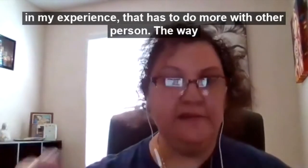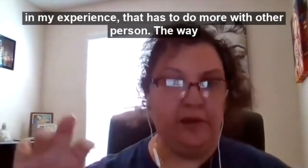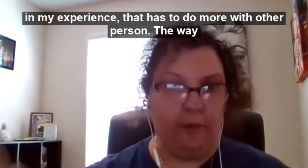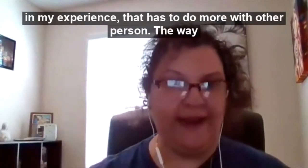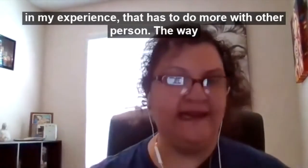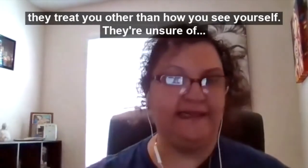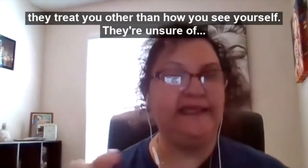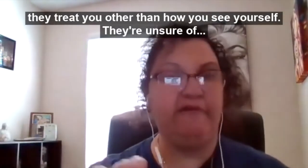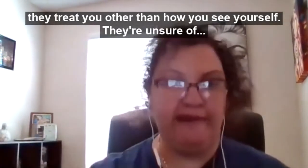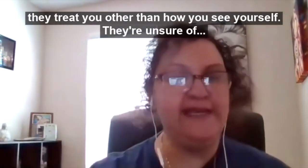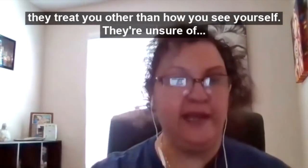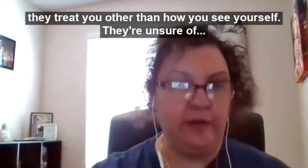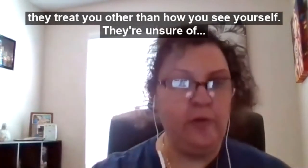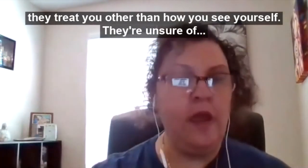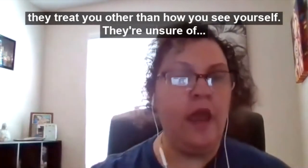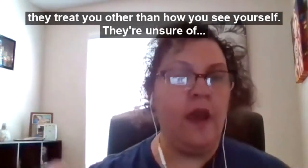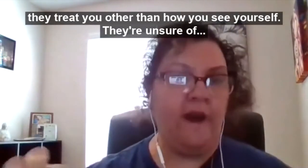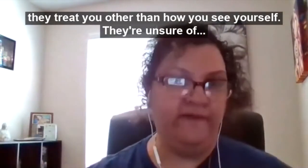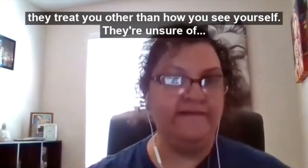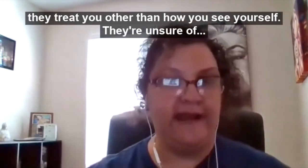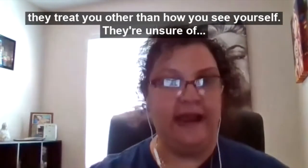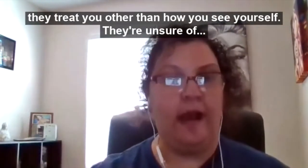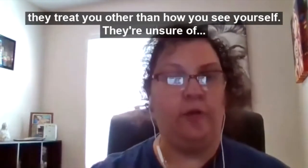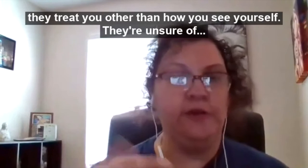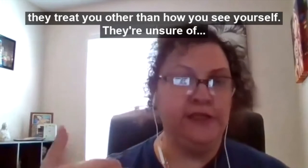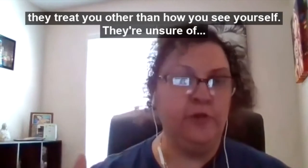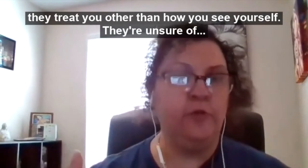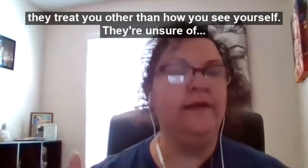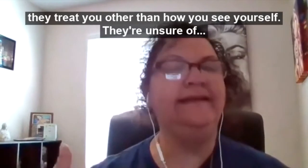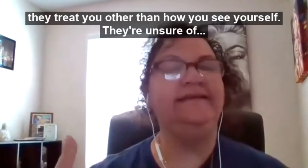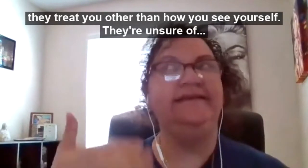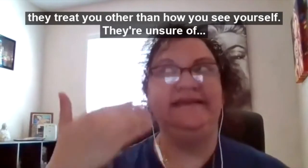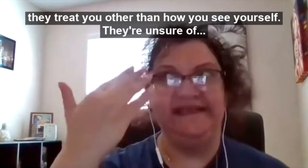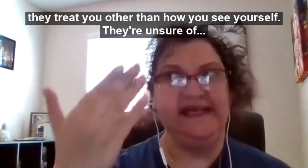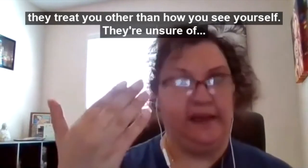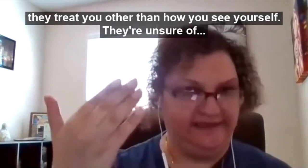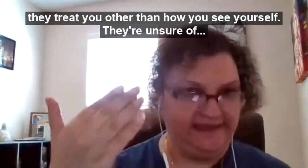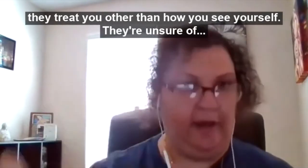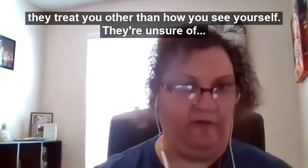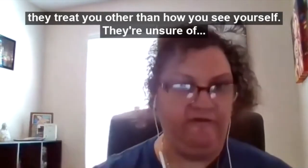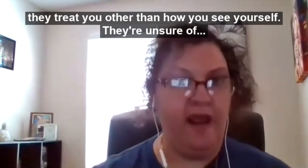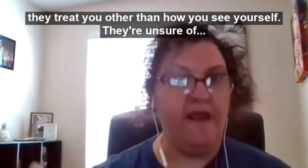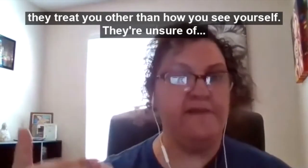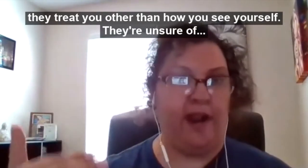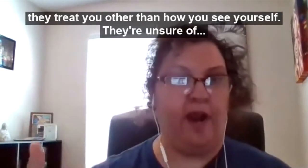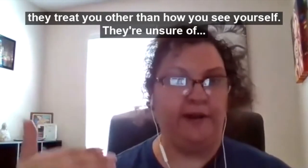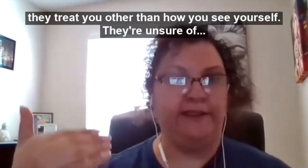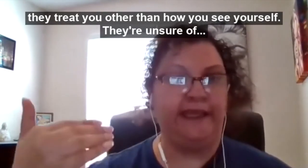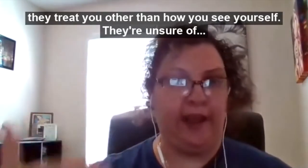the way they treat you, other than how you see yourself. They're